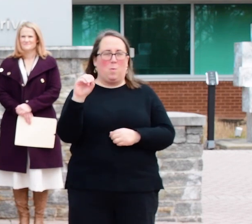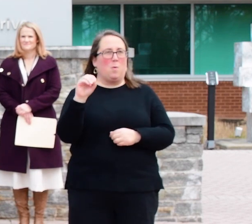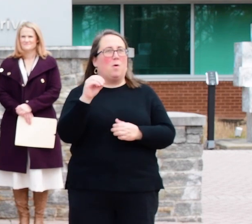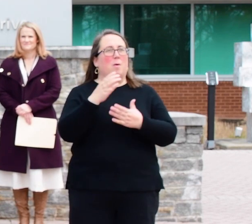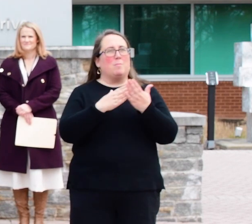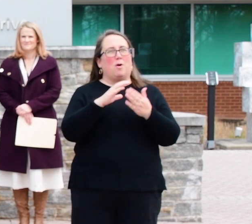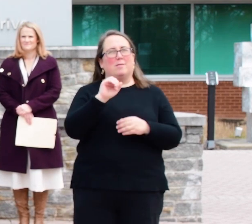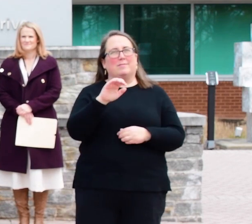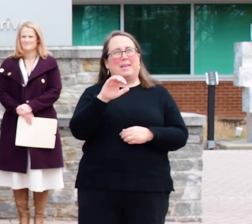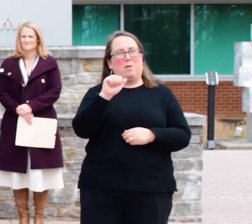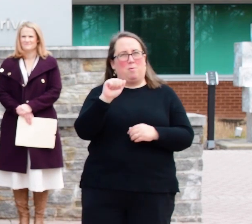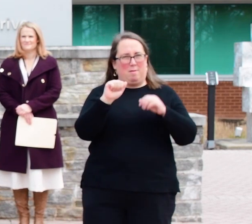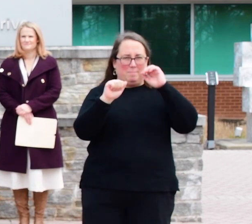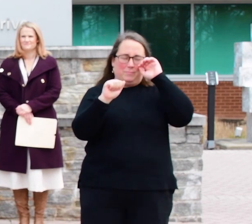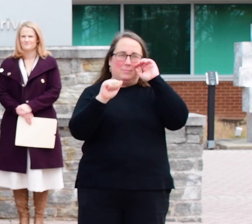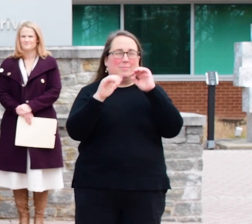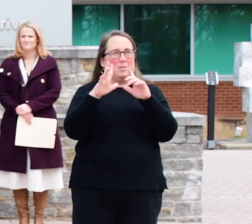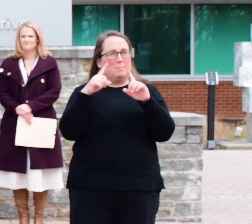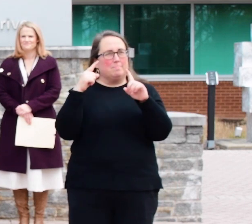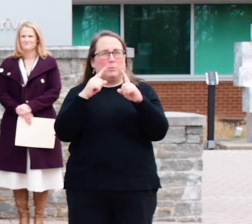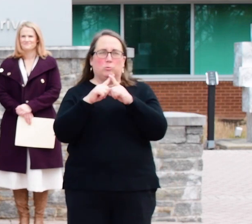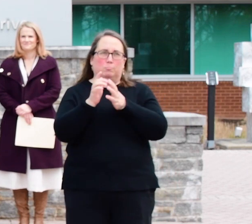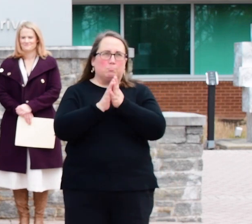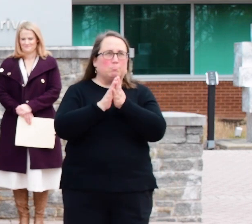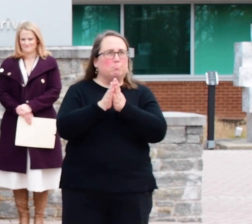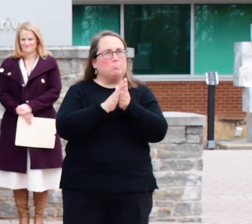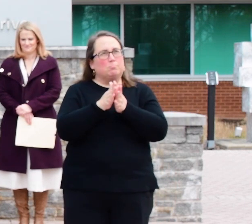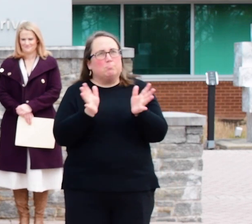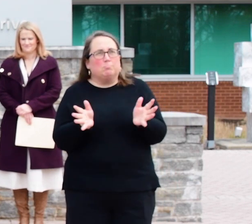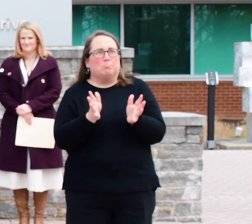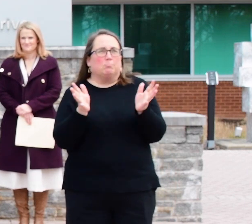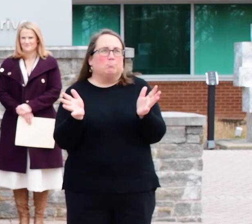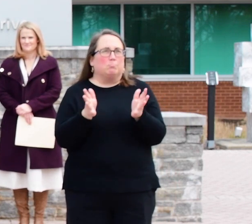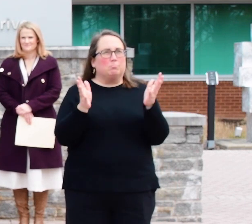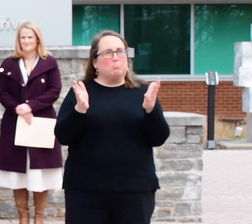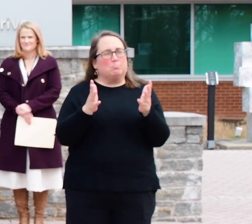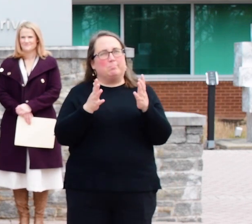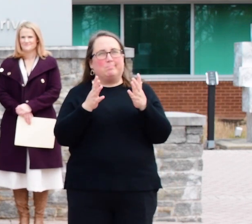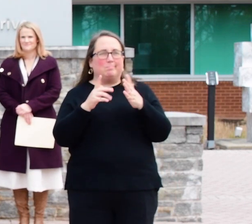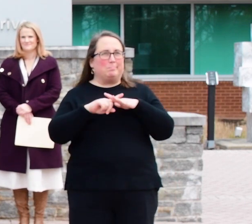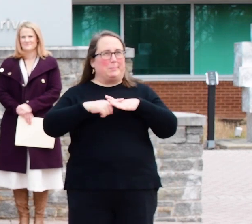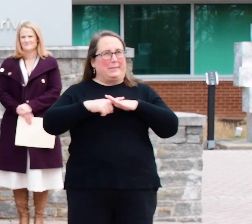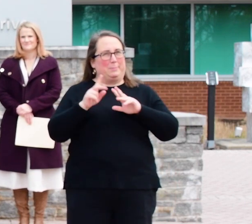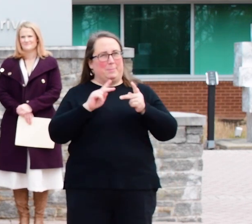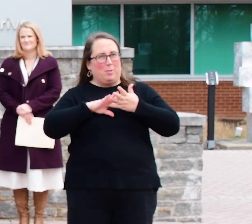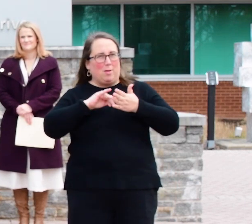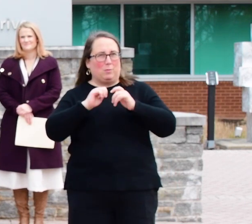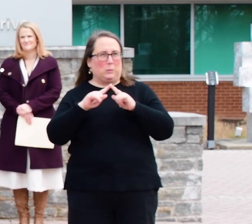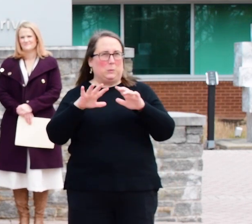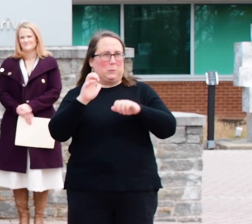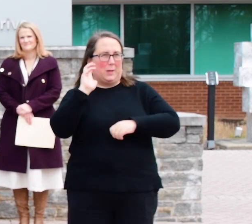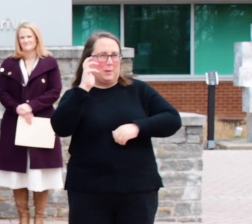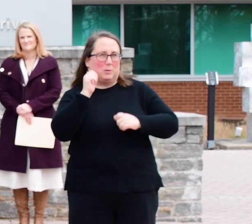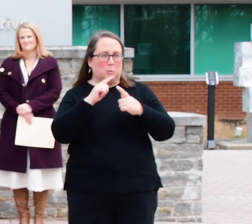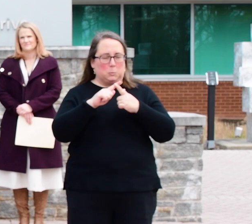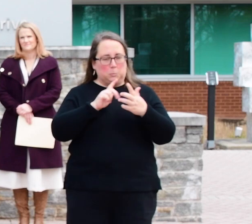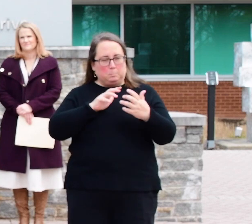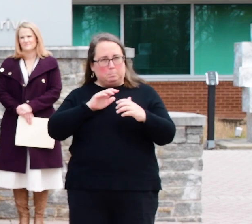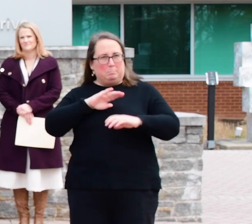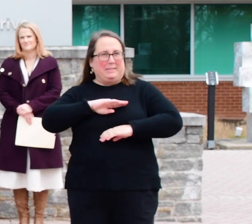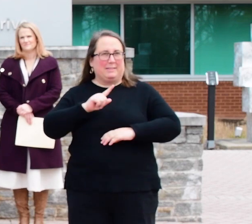CARA's mission is to foster interest in the welfare of amateur radio as well as its services to the community. CARA